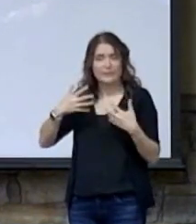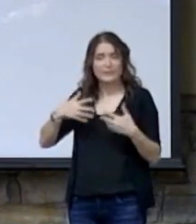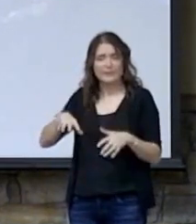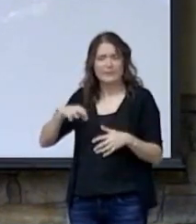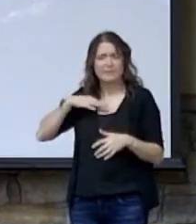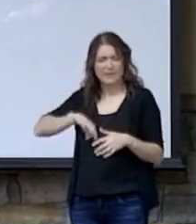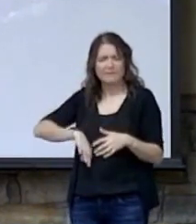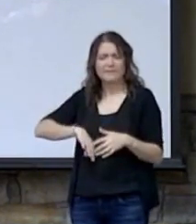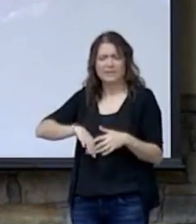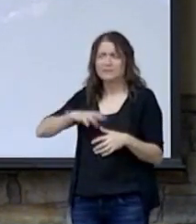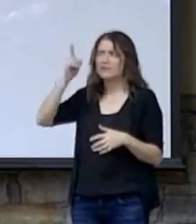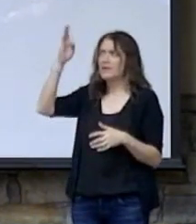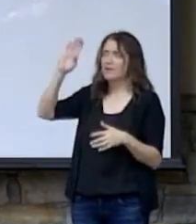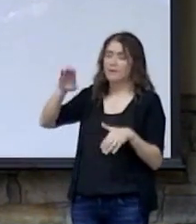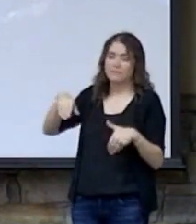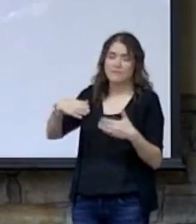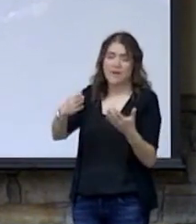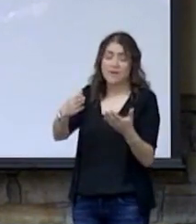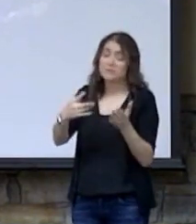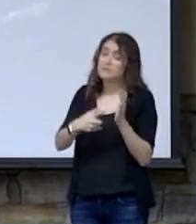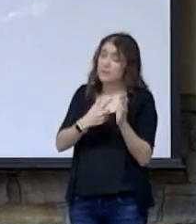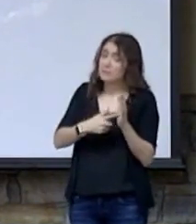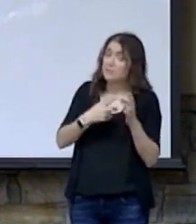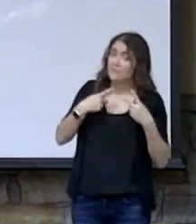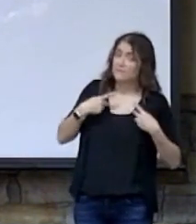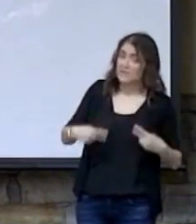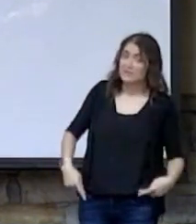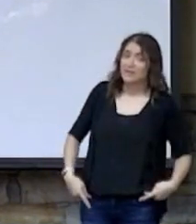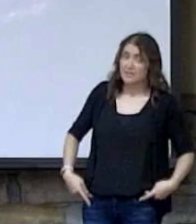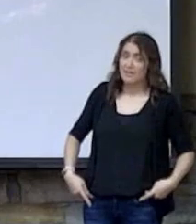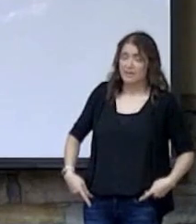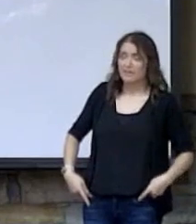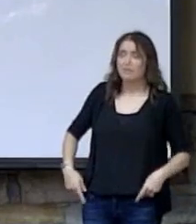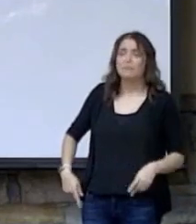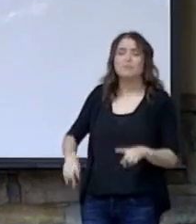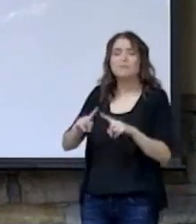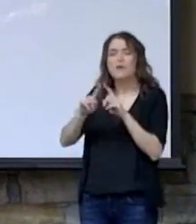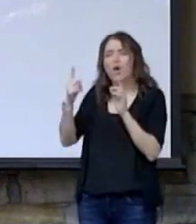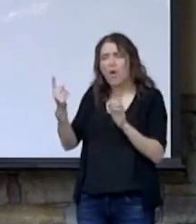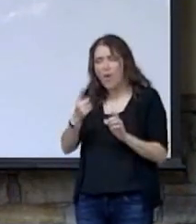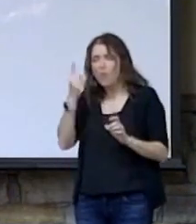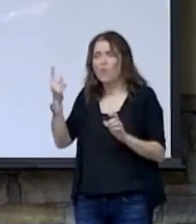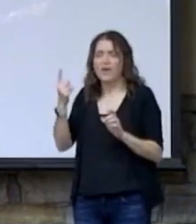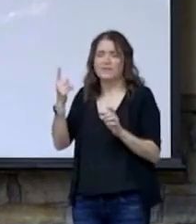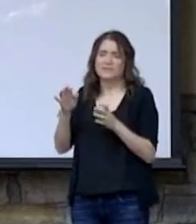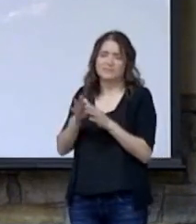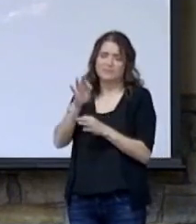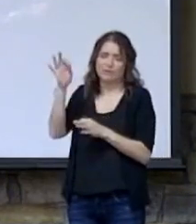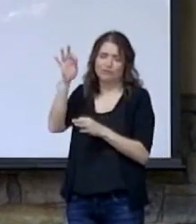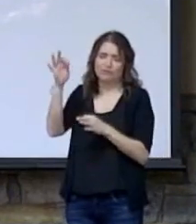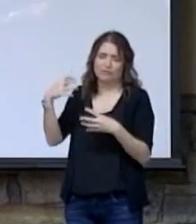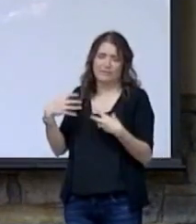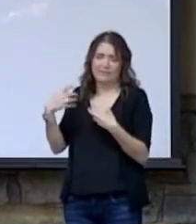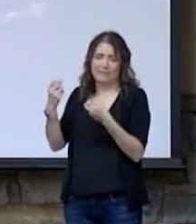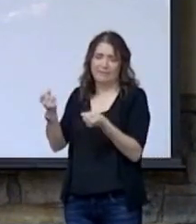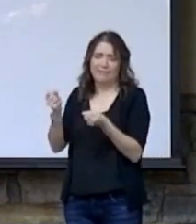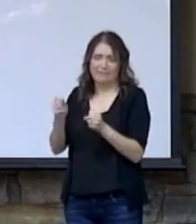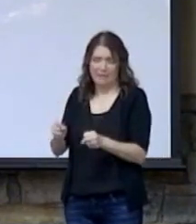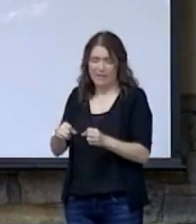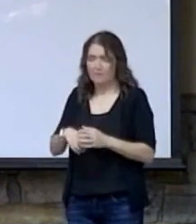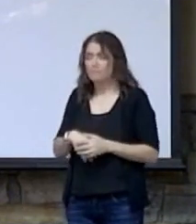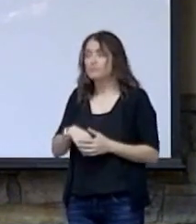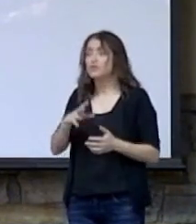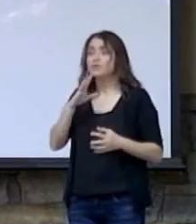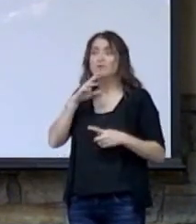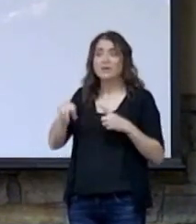provide. Sometimes physically, but always the ability to heal spiritually. So he talks about